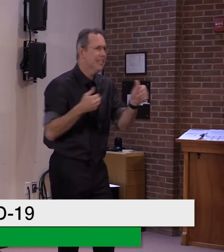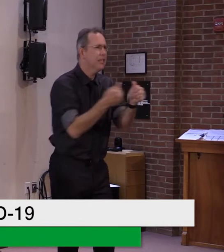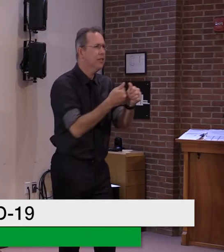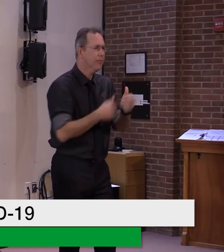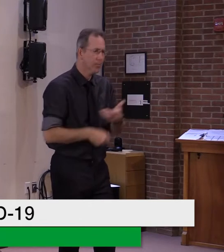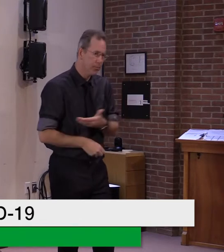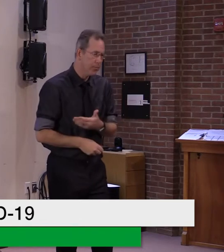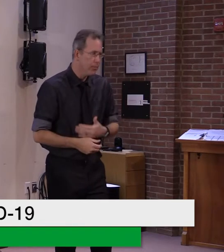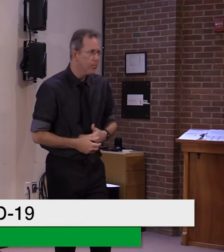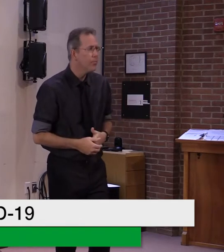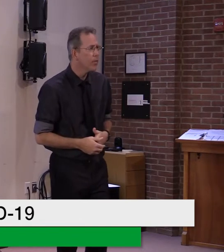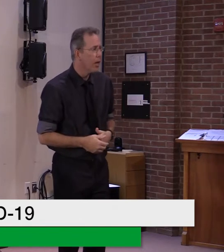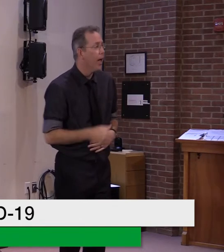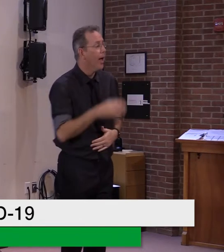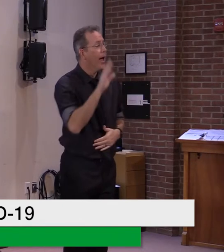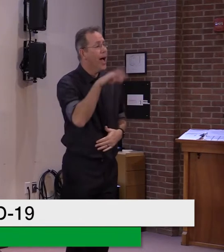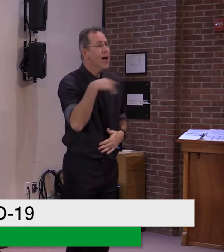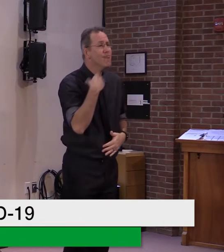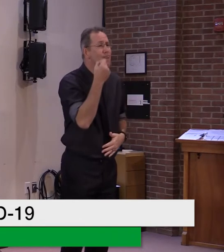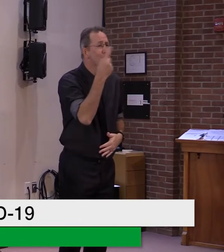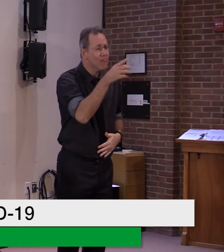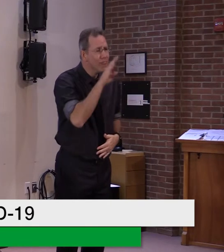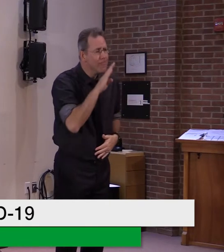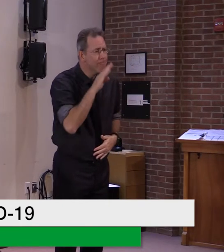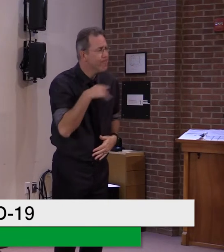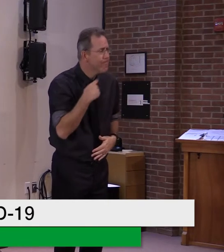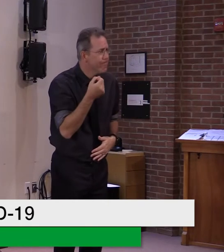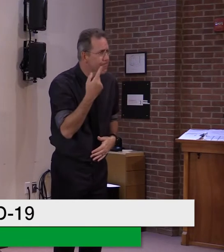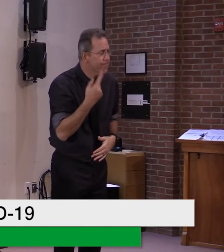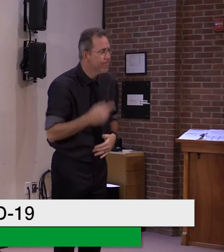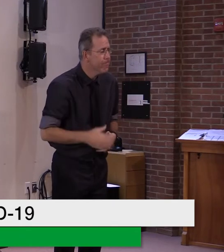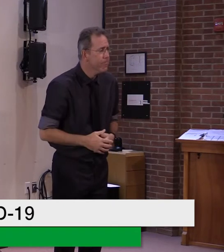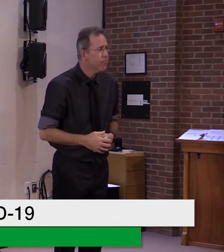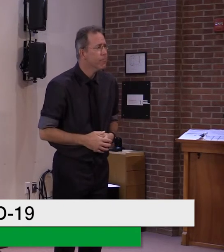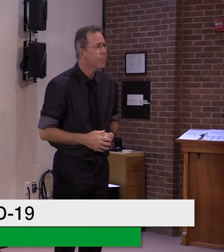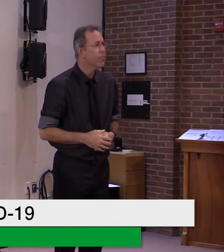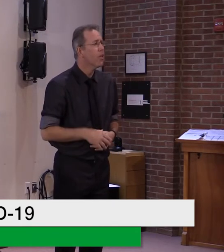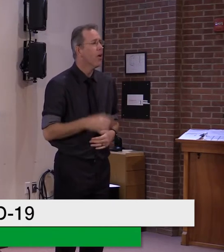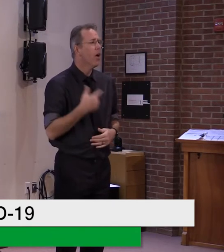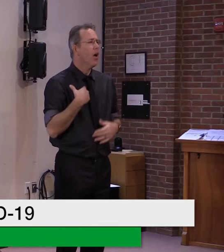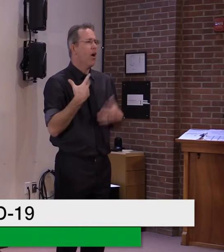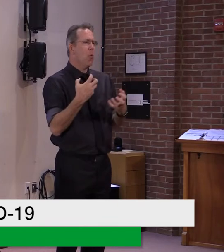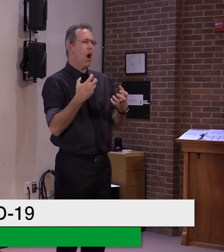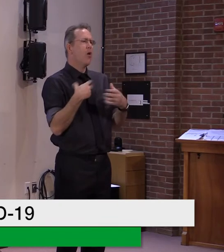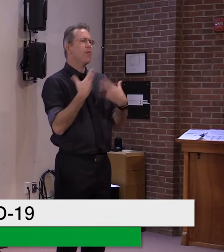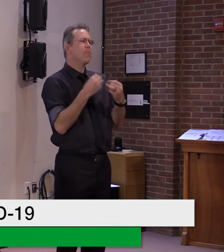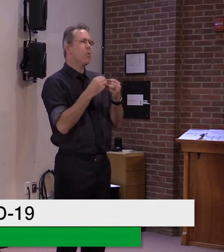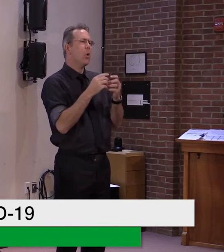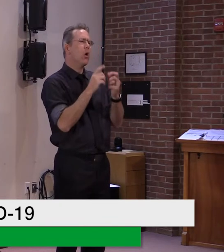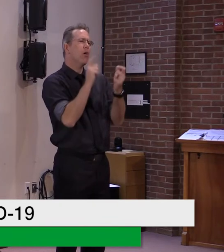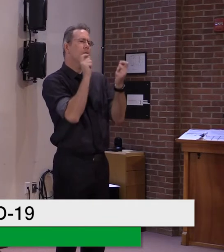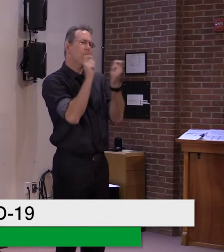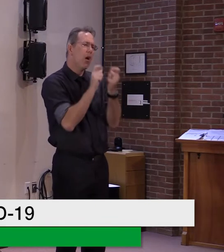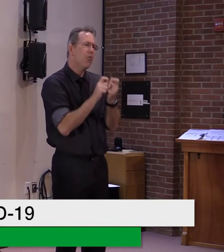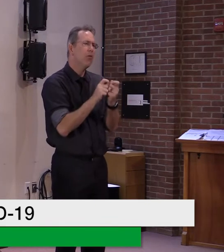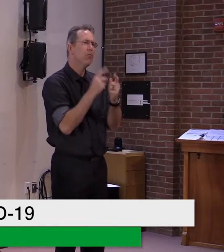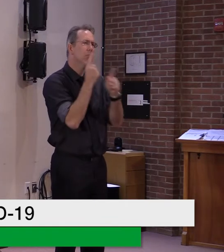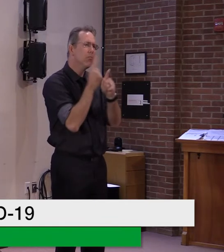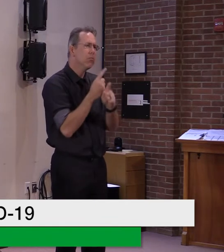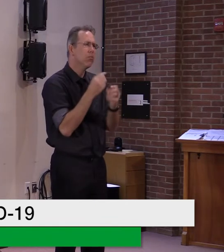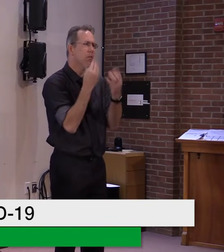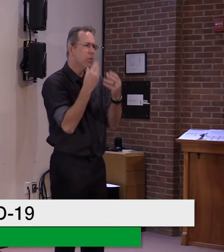information in a more i would say productive way so we're doing that right now